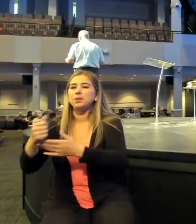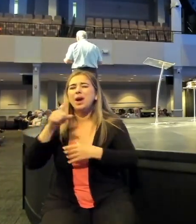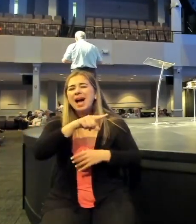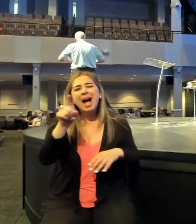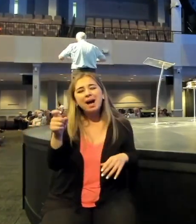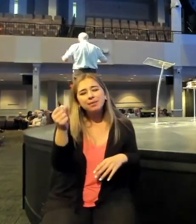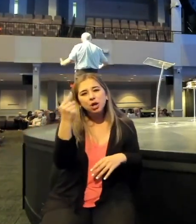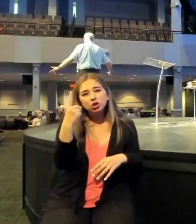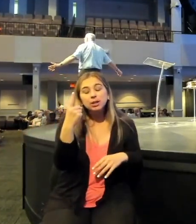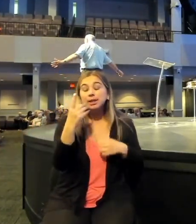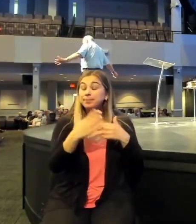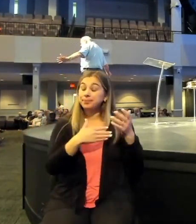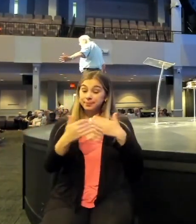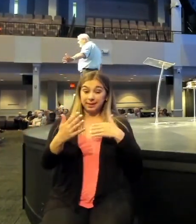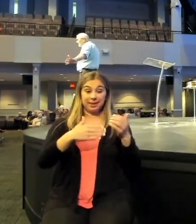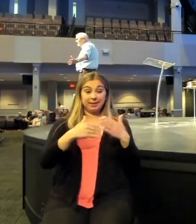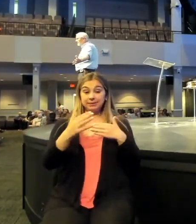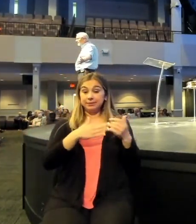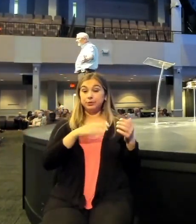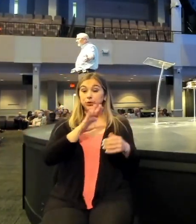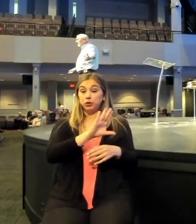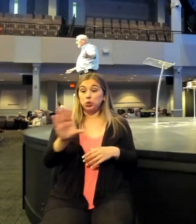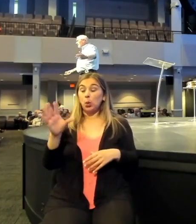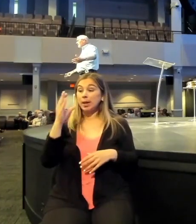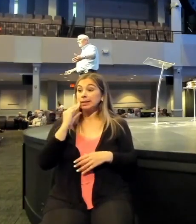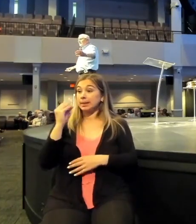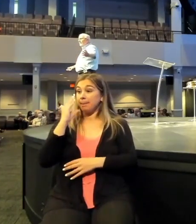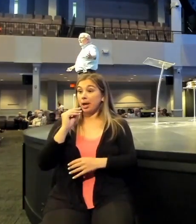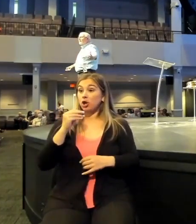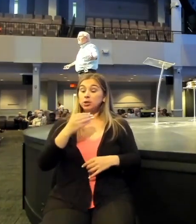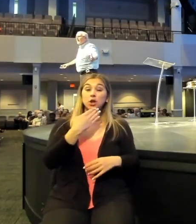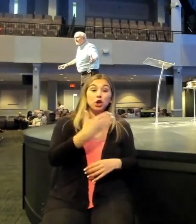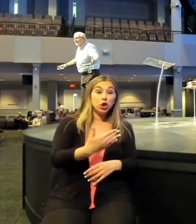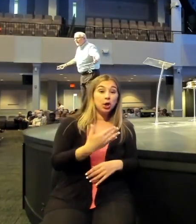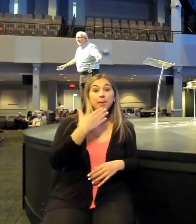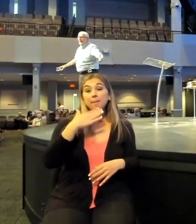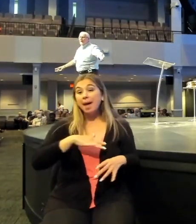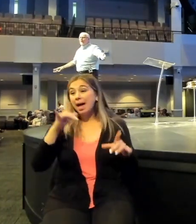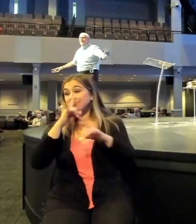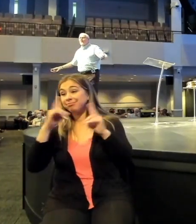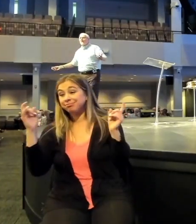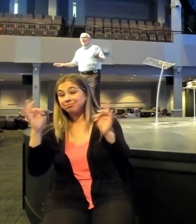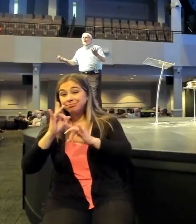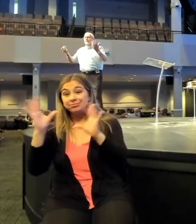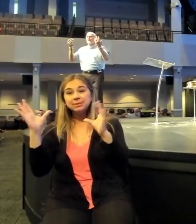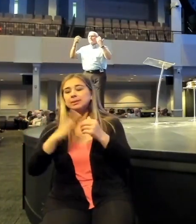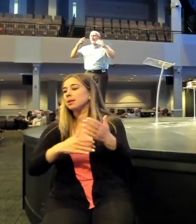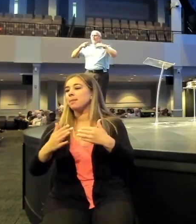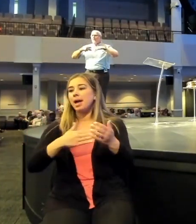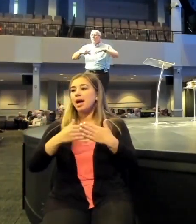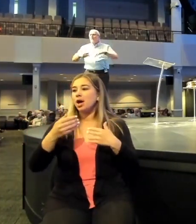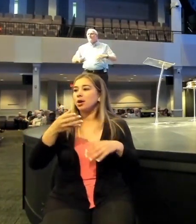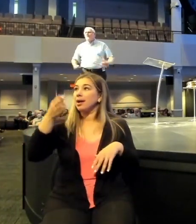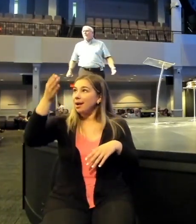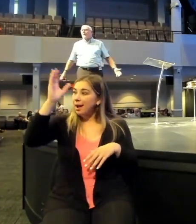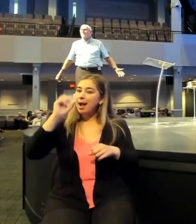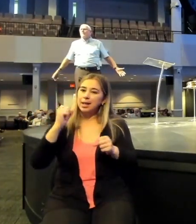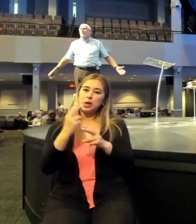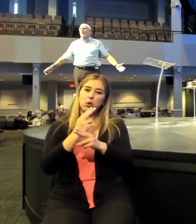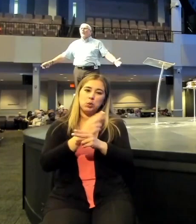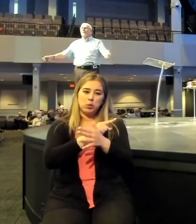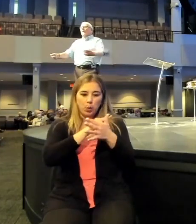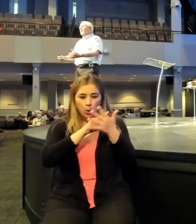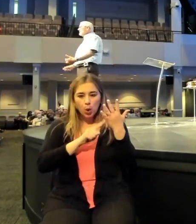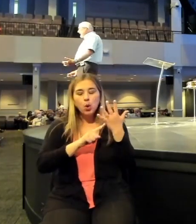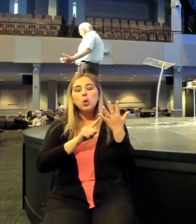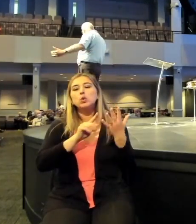to realize that even the experiences, the good, the bad, and the ugly of my life, God can even take those and it becomes